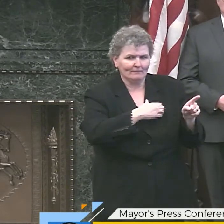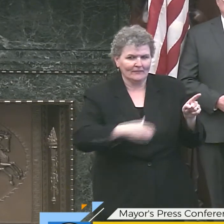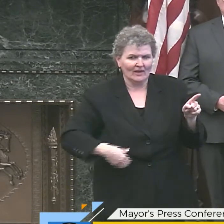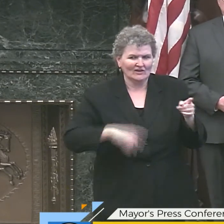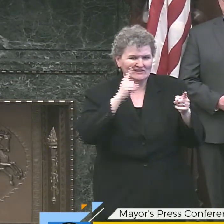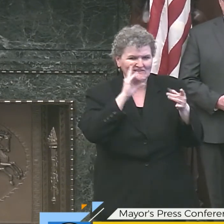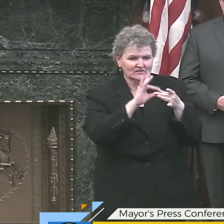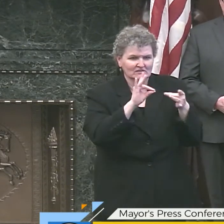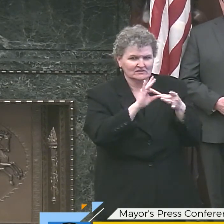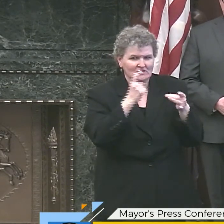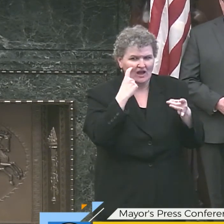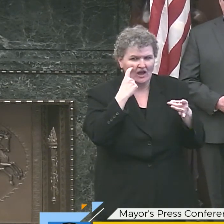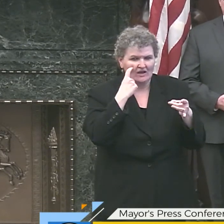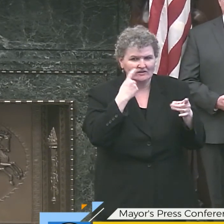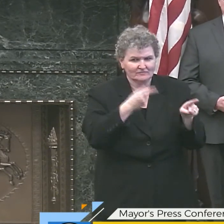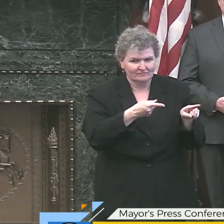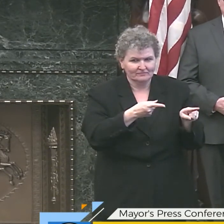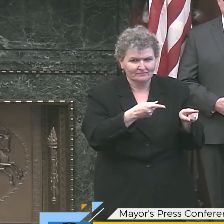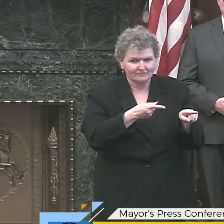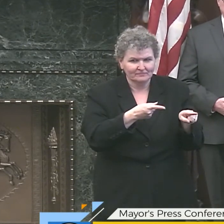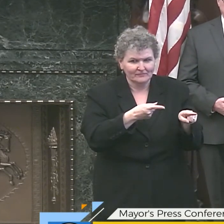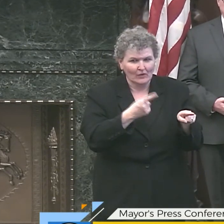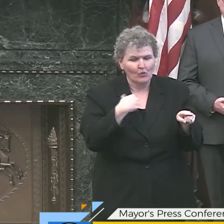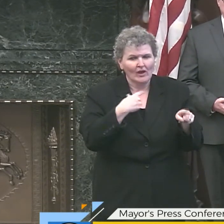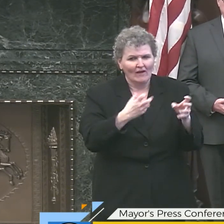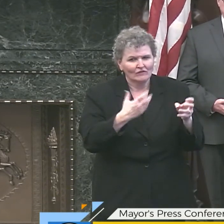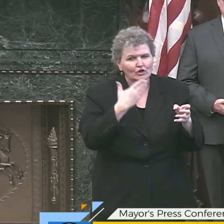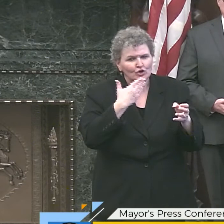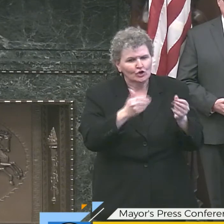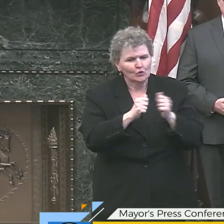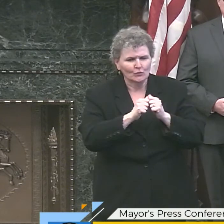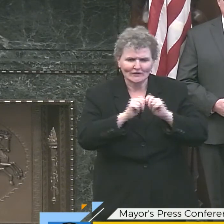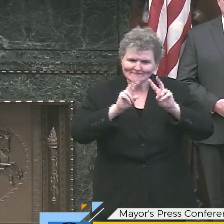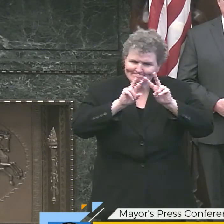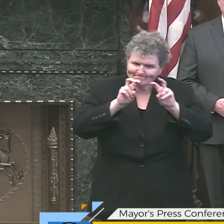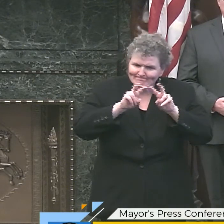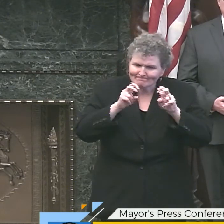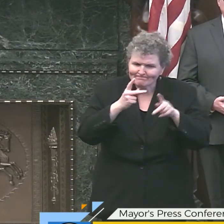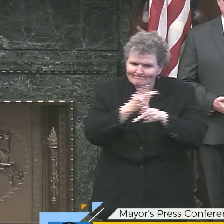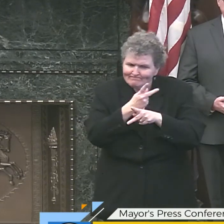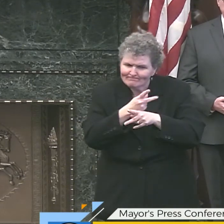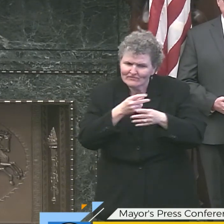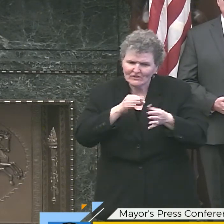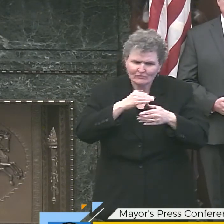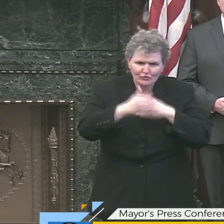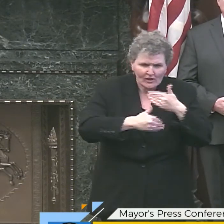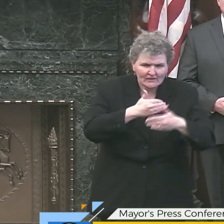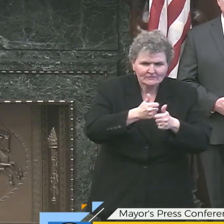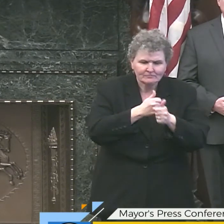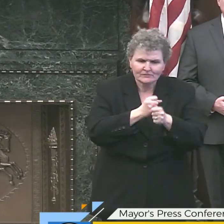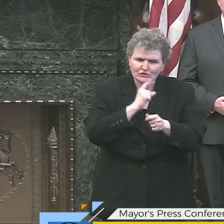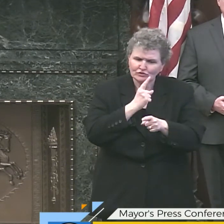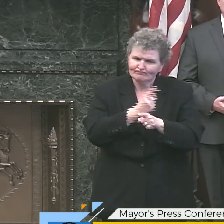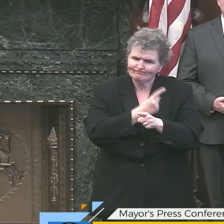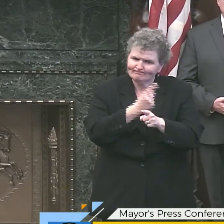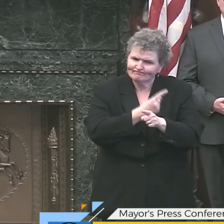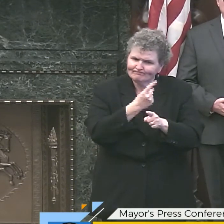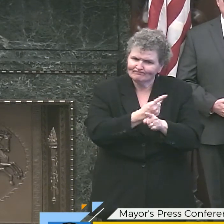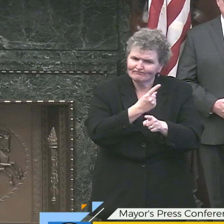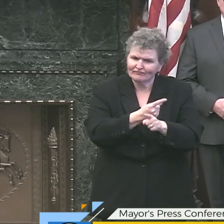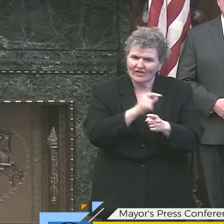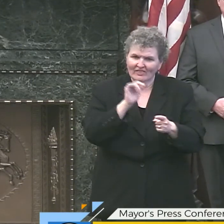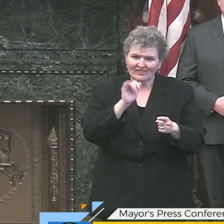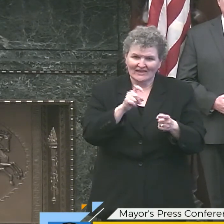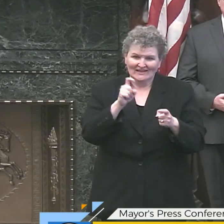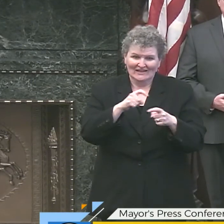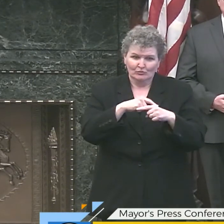think some prudence in how we are approaching this is also appropriate. We are trying to balance, on one hand, the needs